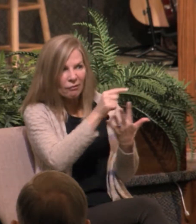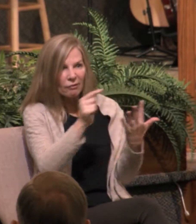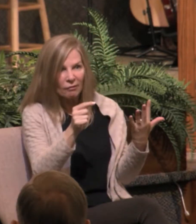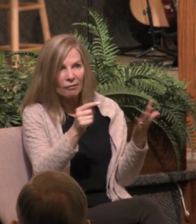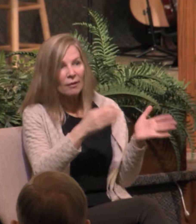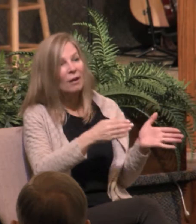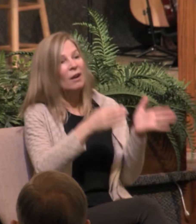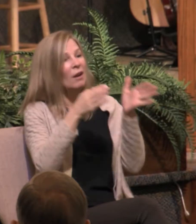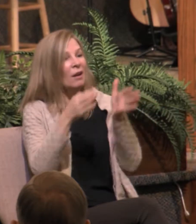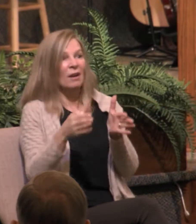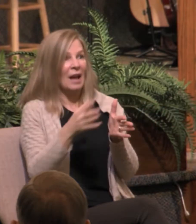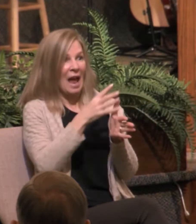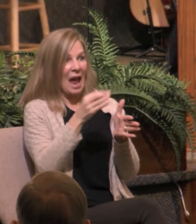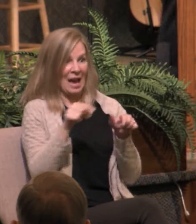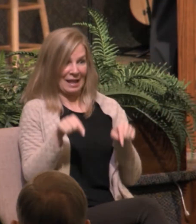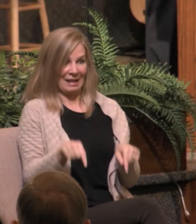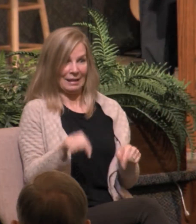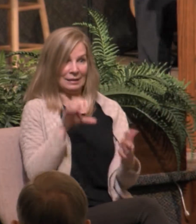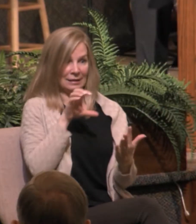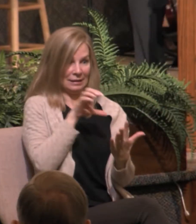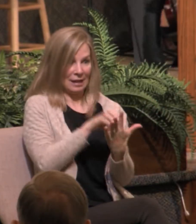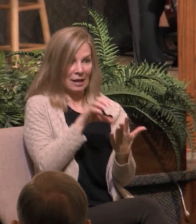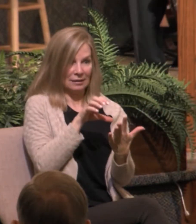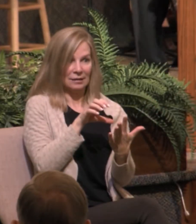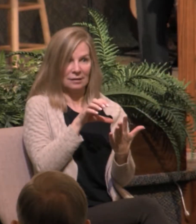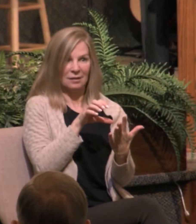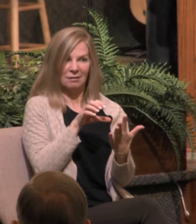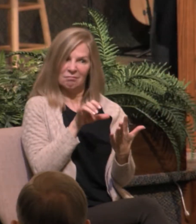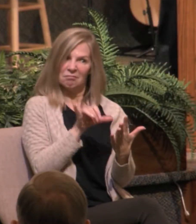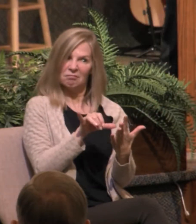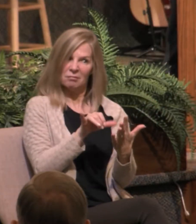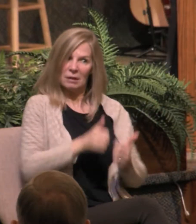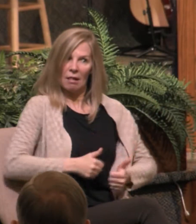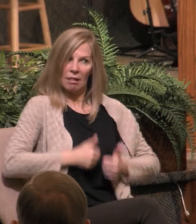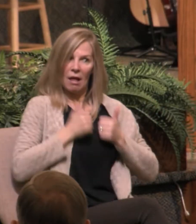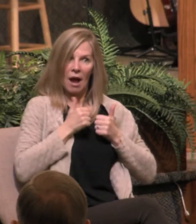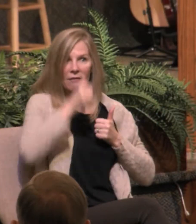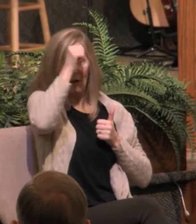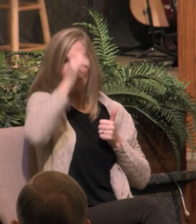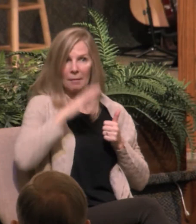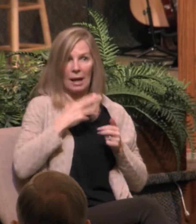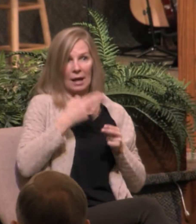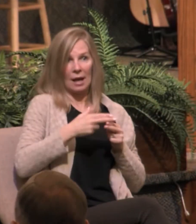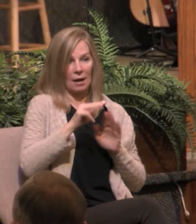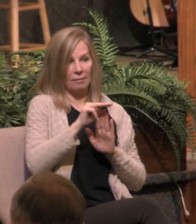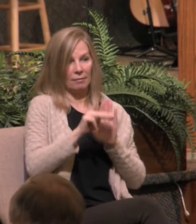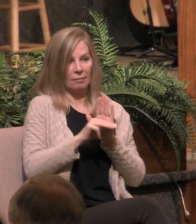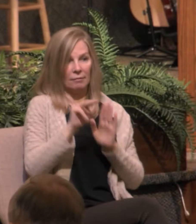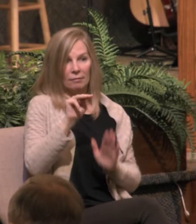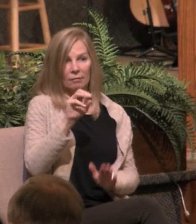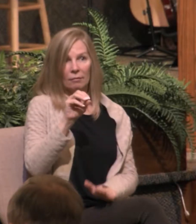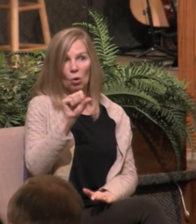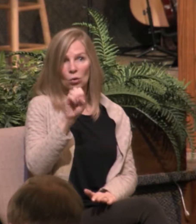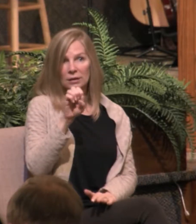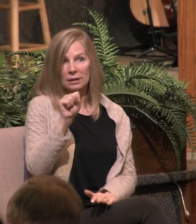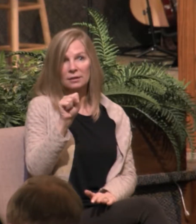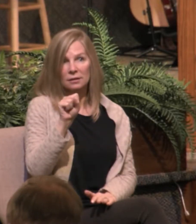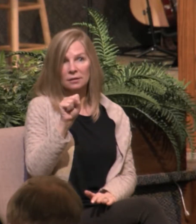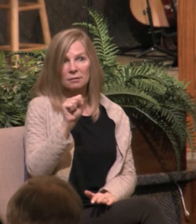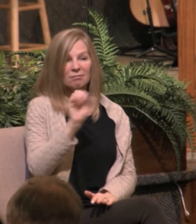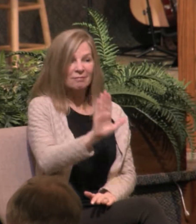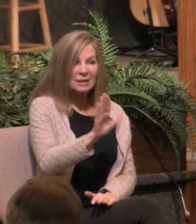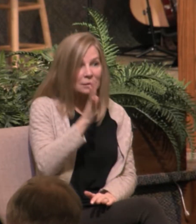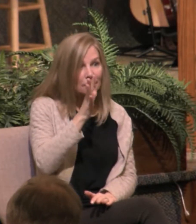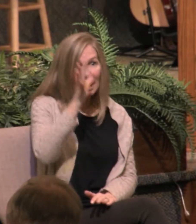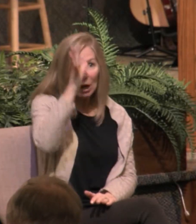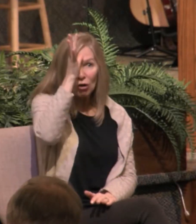And the particular text we're in now is part of a section dealing with the life of a man named Moses. His parents'